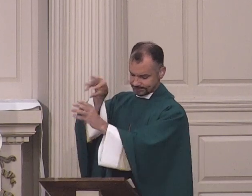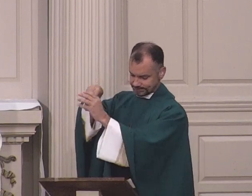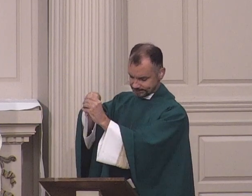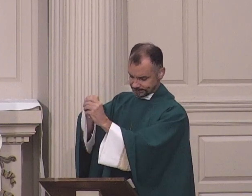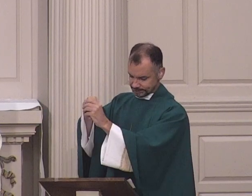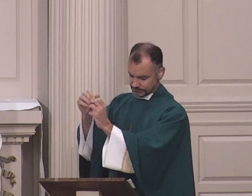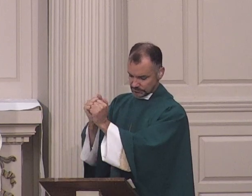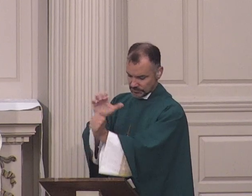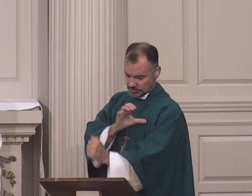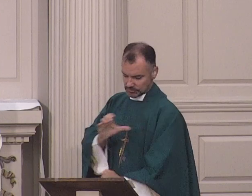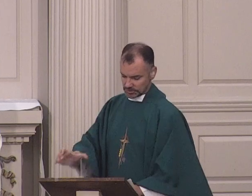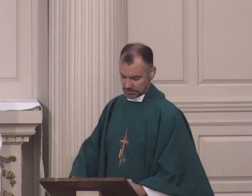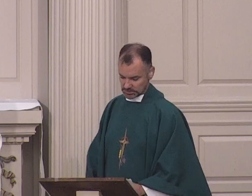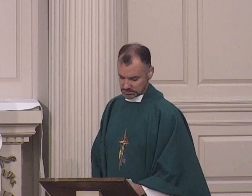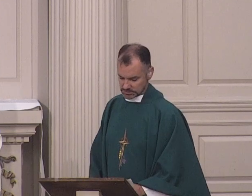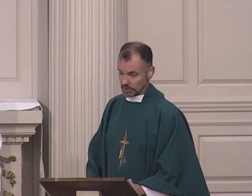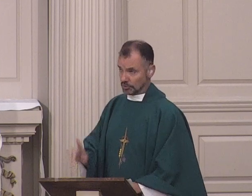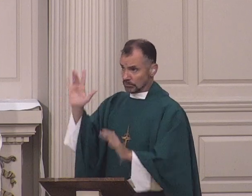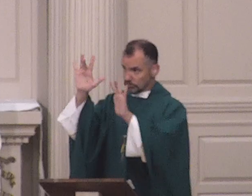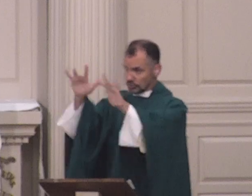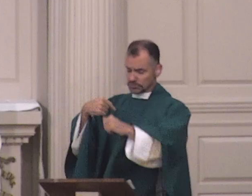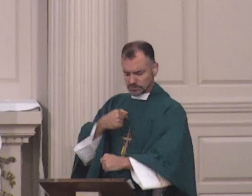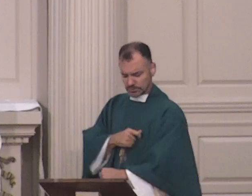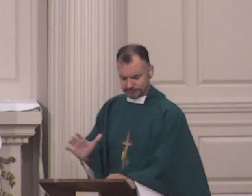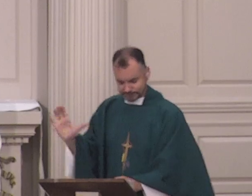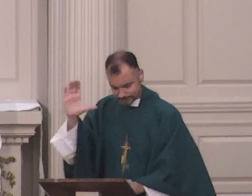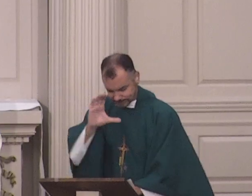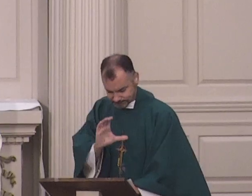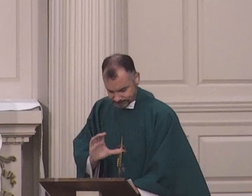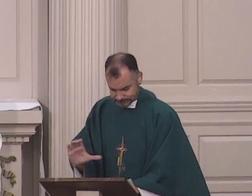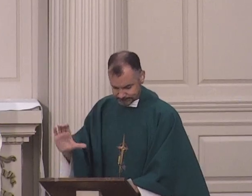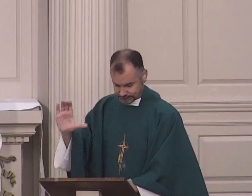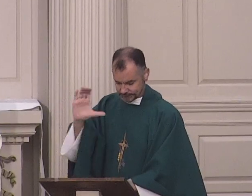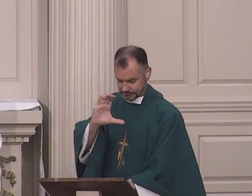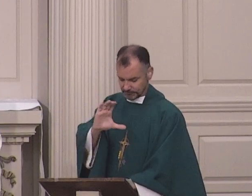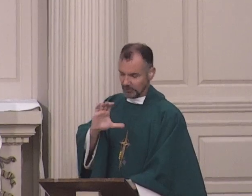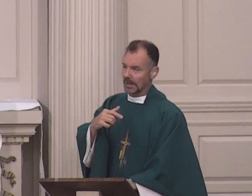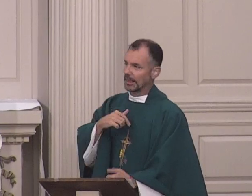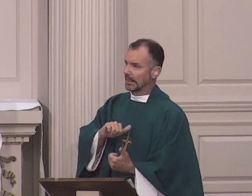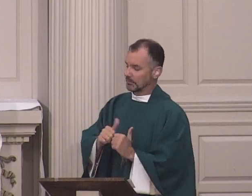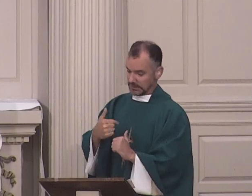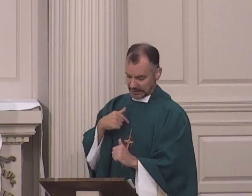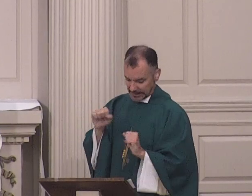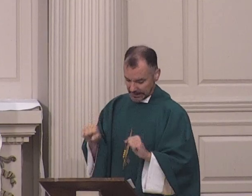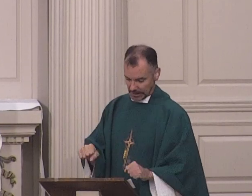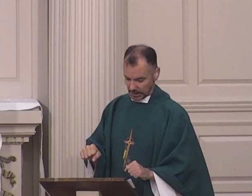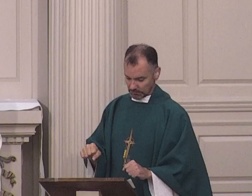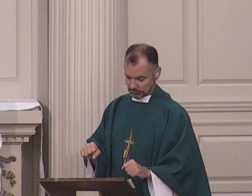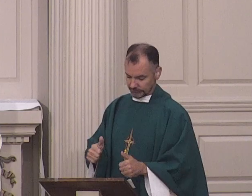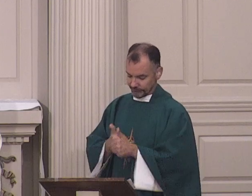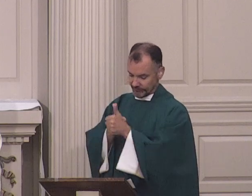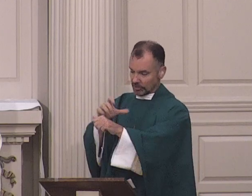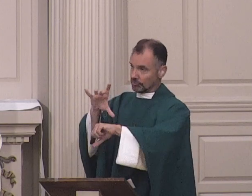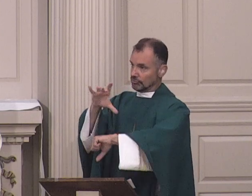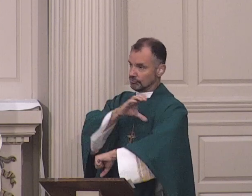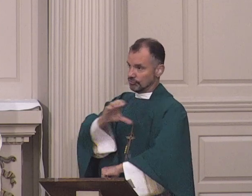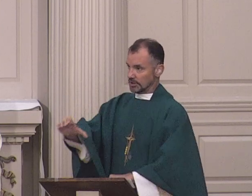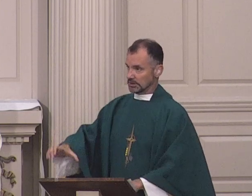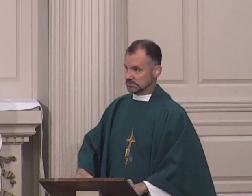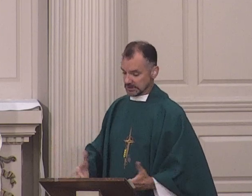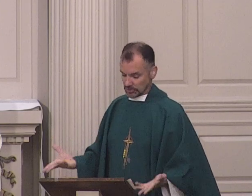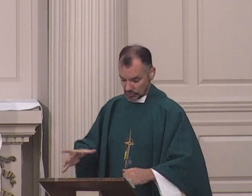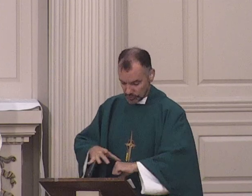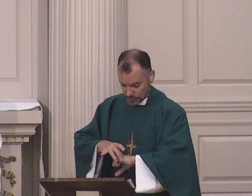May partakers of Christ, through these sacraments, we humbly implore your mercy, Lord,